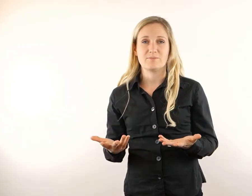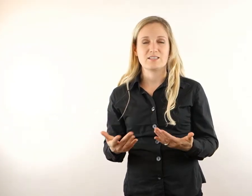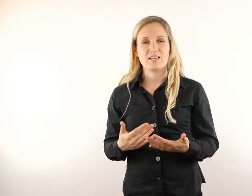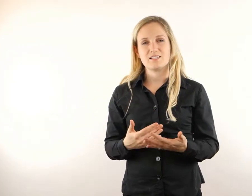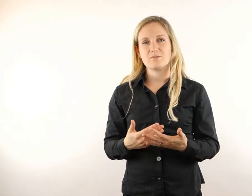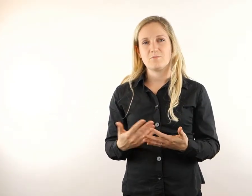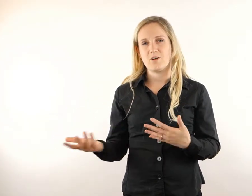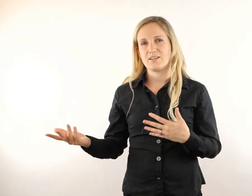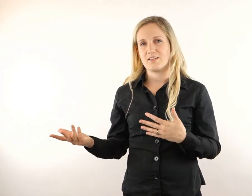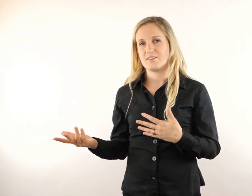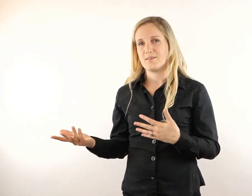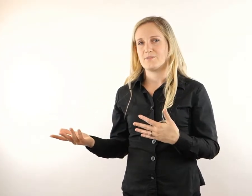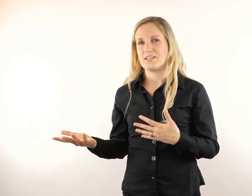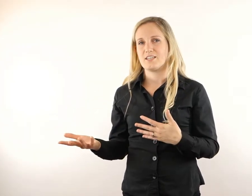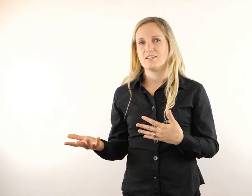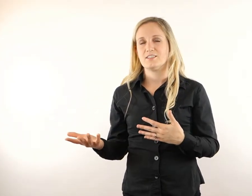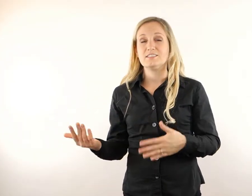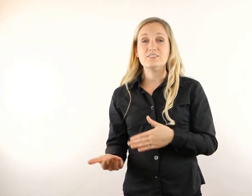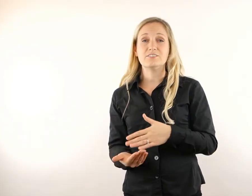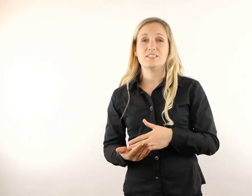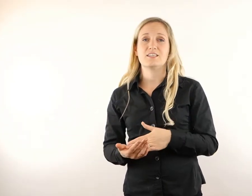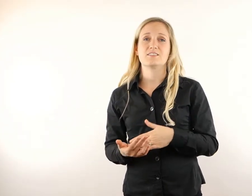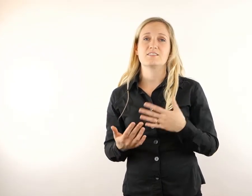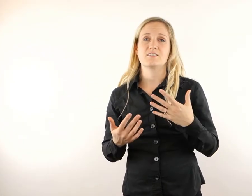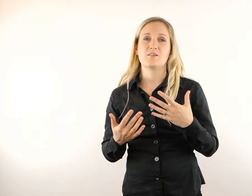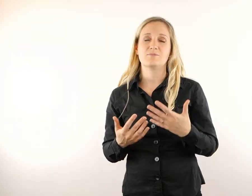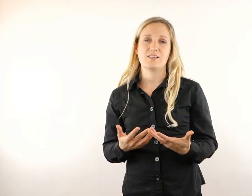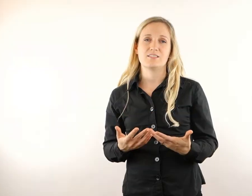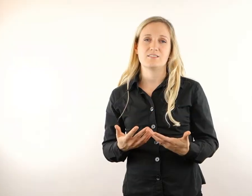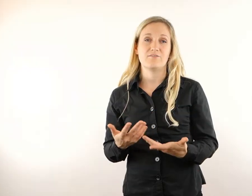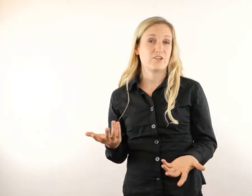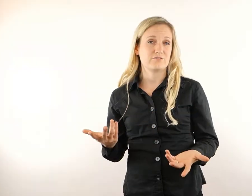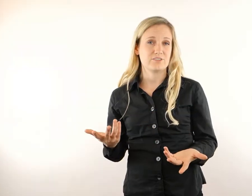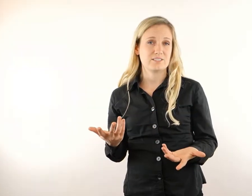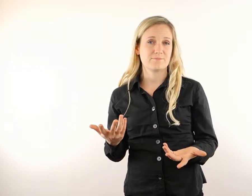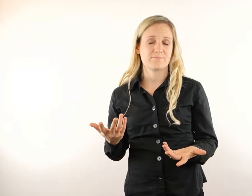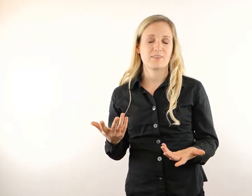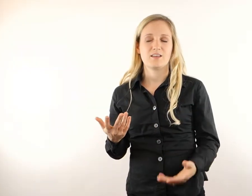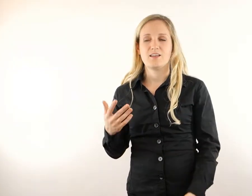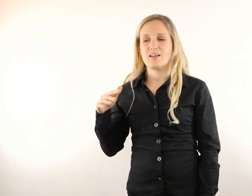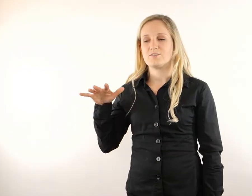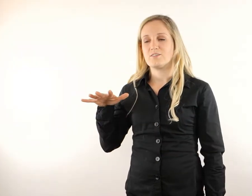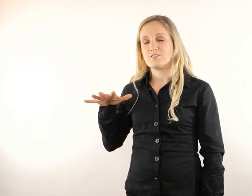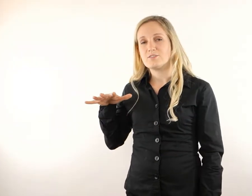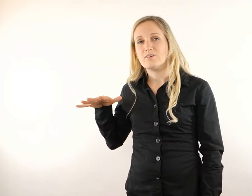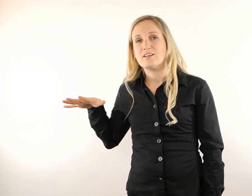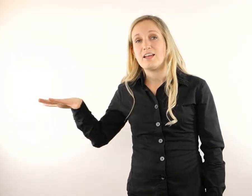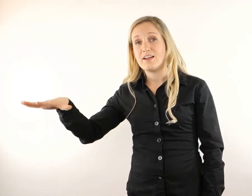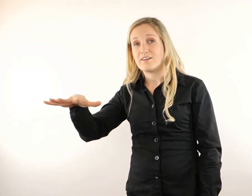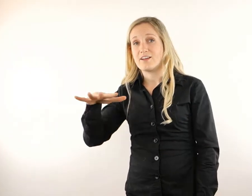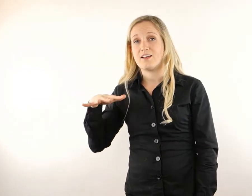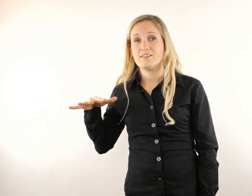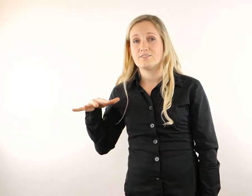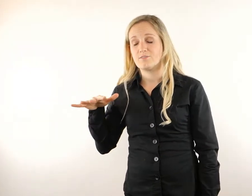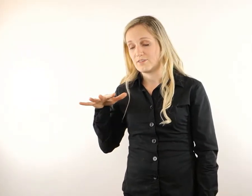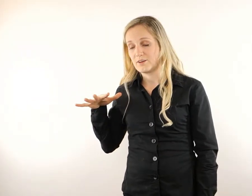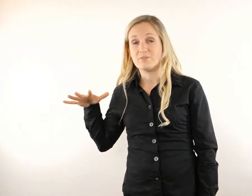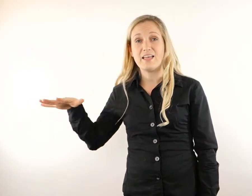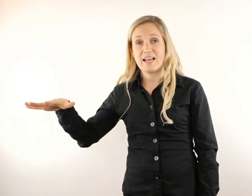because that's what Gethsemane literally is a place of olive trees. And so I'll do area, or a place,